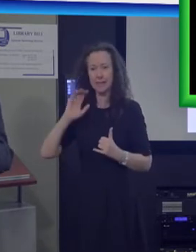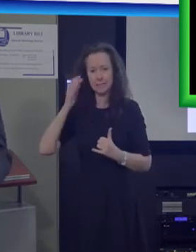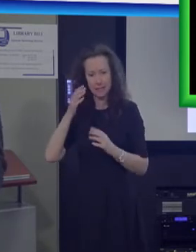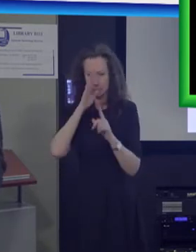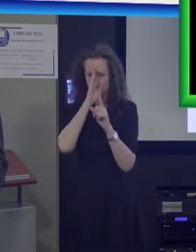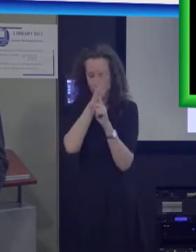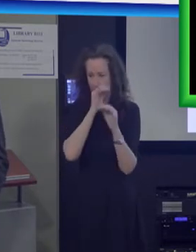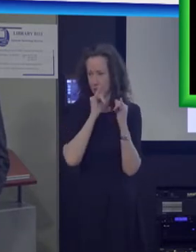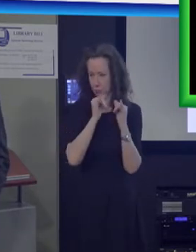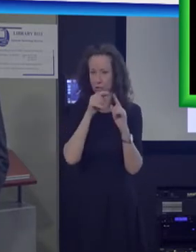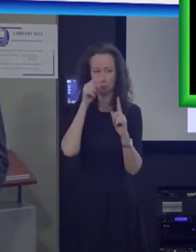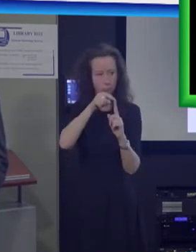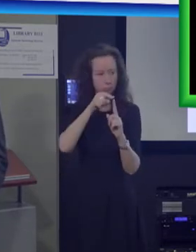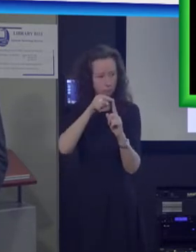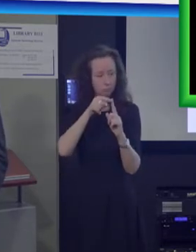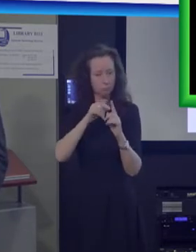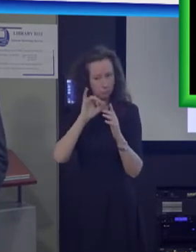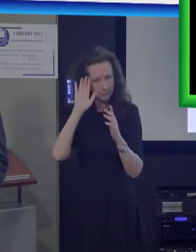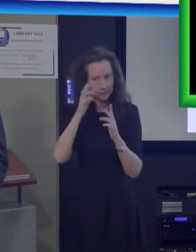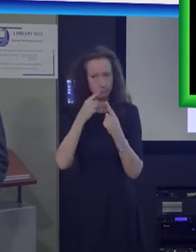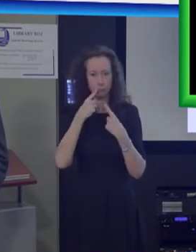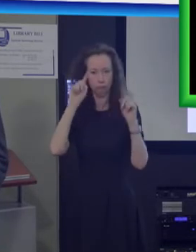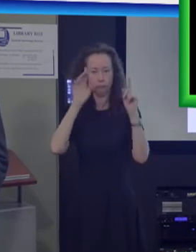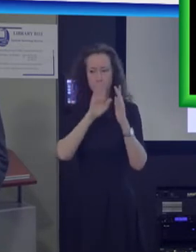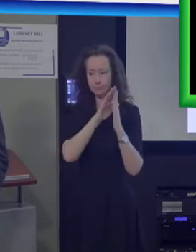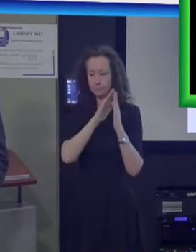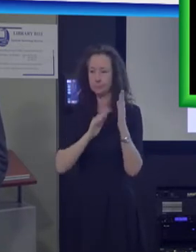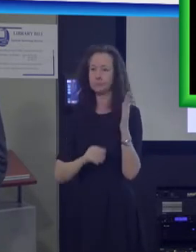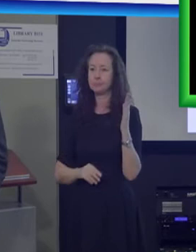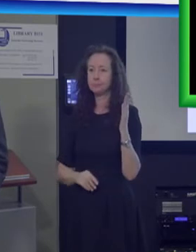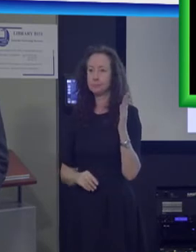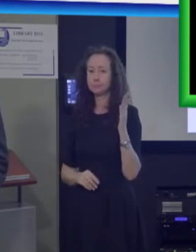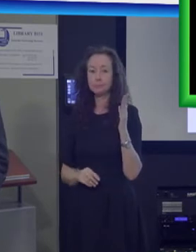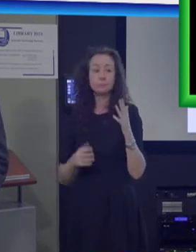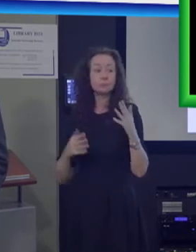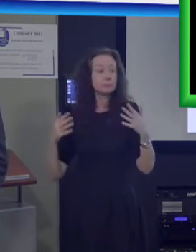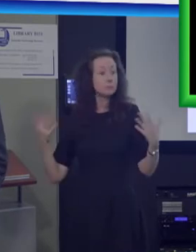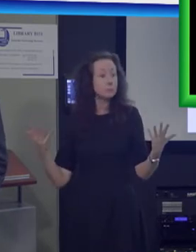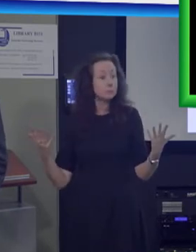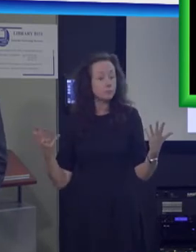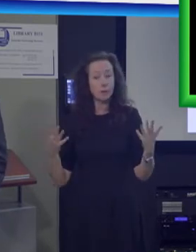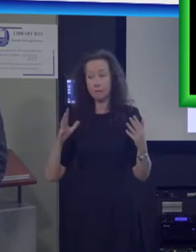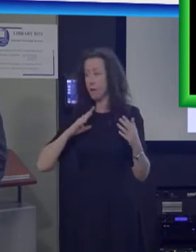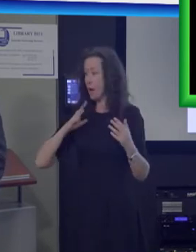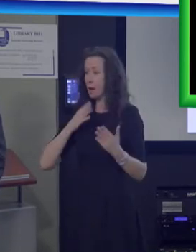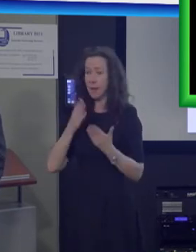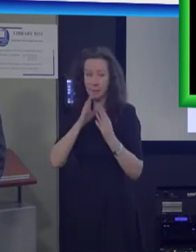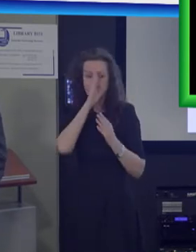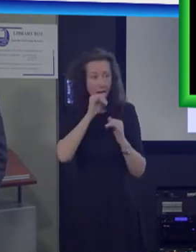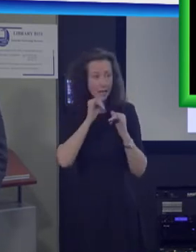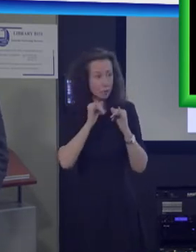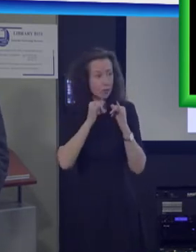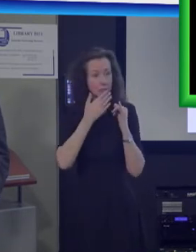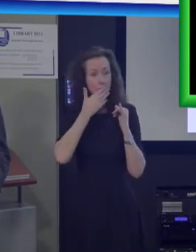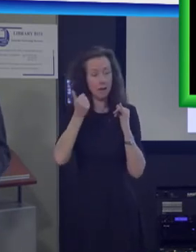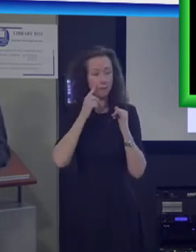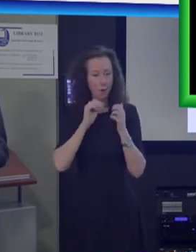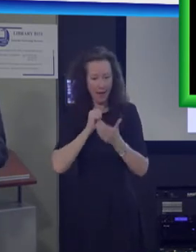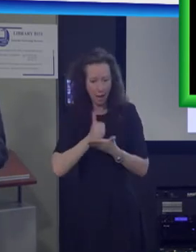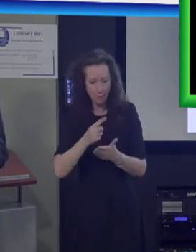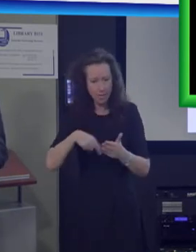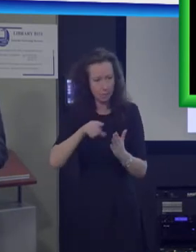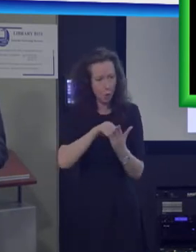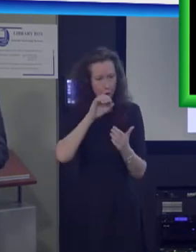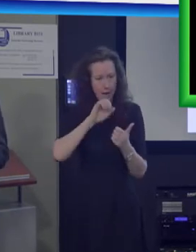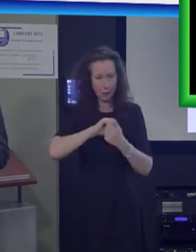Direct instruction is really quite effective. Well, maybe direct instruction is better for learning how to design good experiments with one